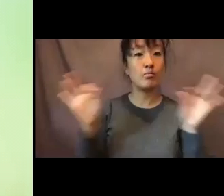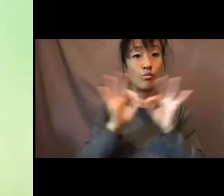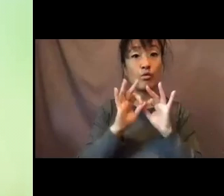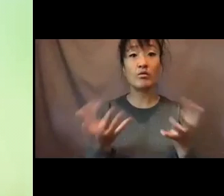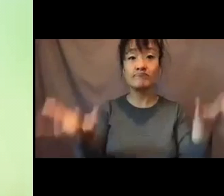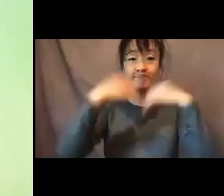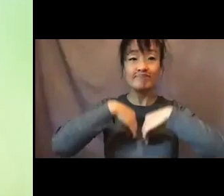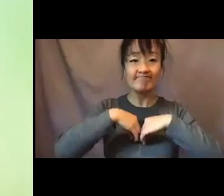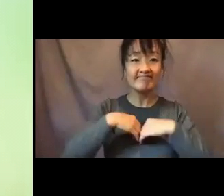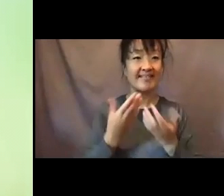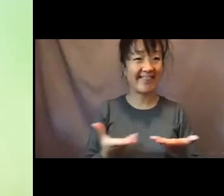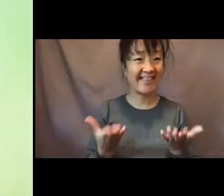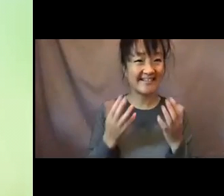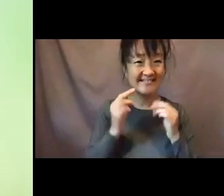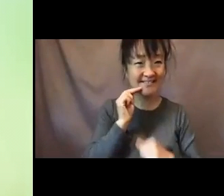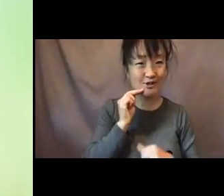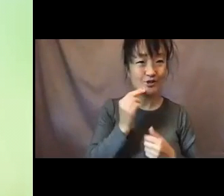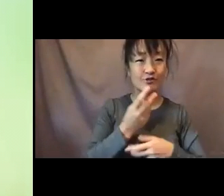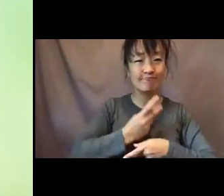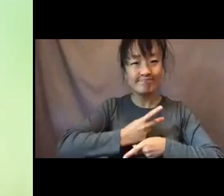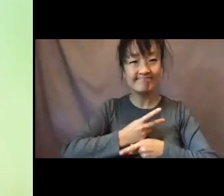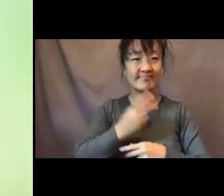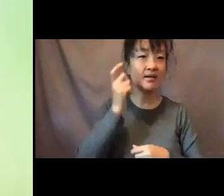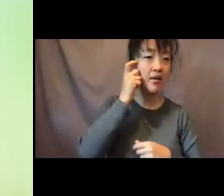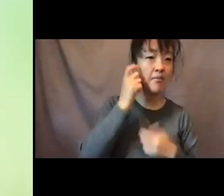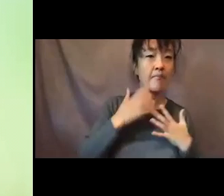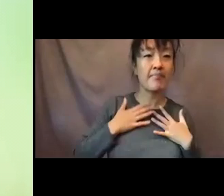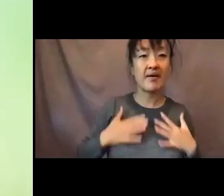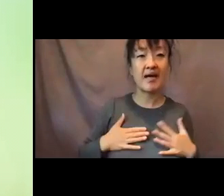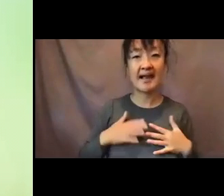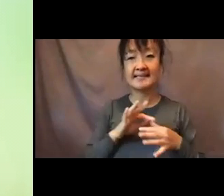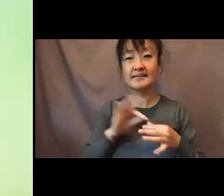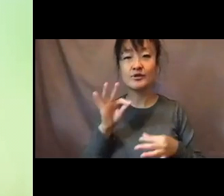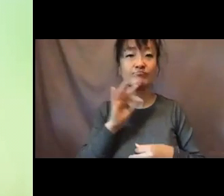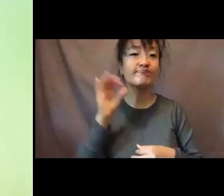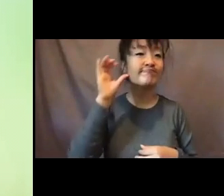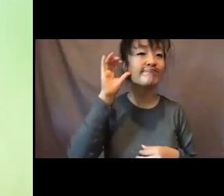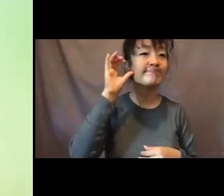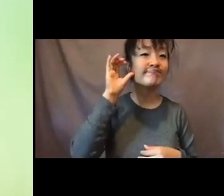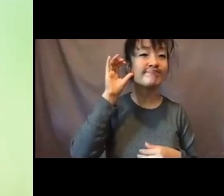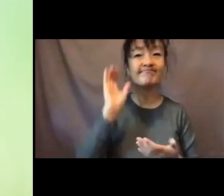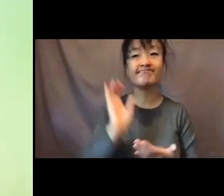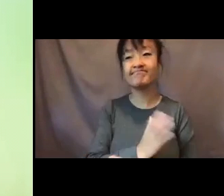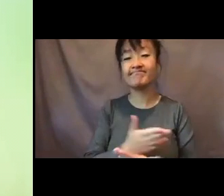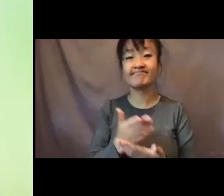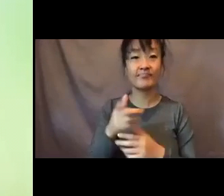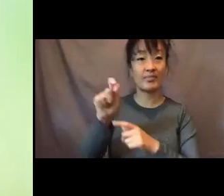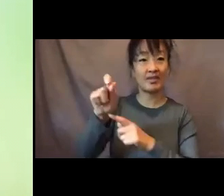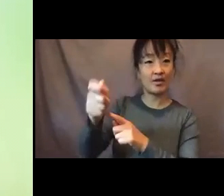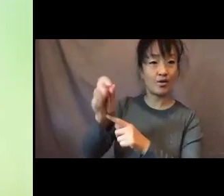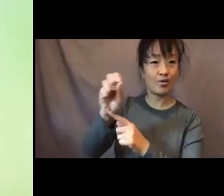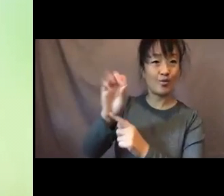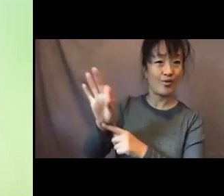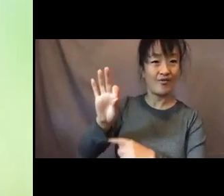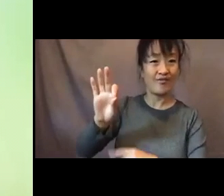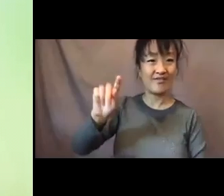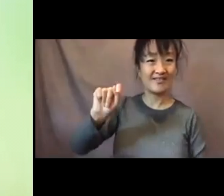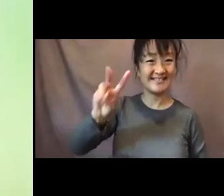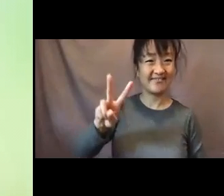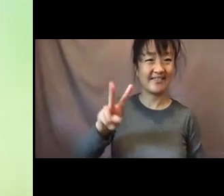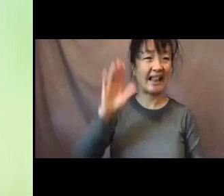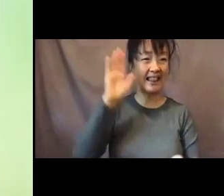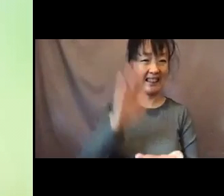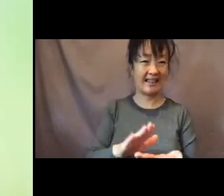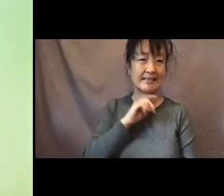us, right? Nourish us, the mind, body, spirit. Listen to music, turn off the TV, right? A little less of that metal, right, for example.